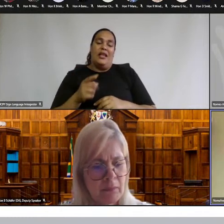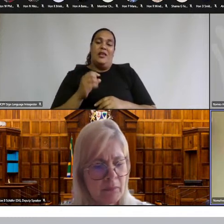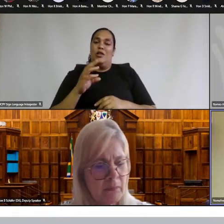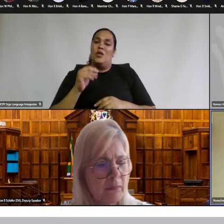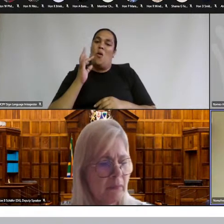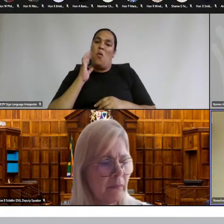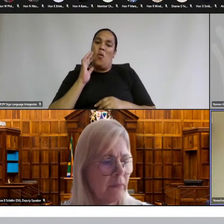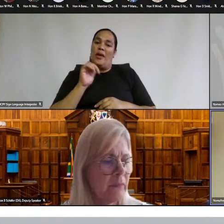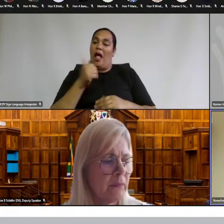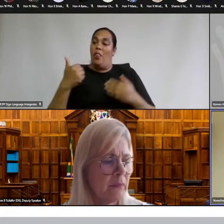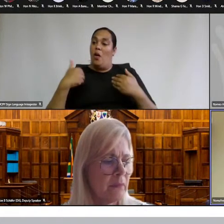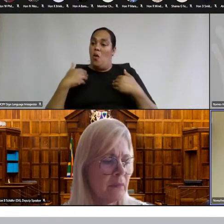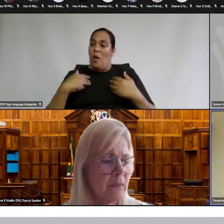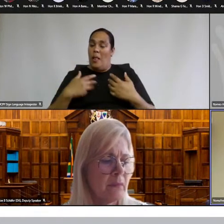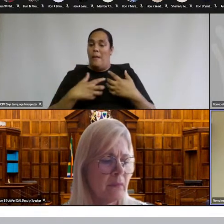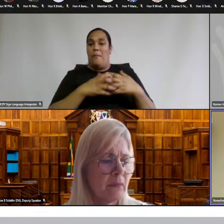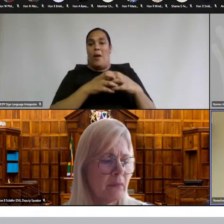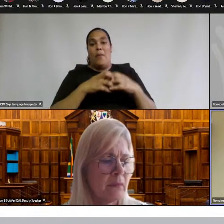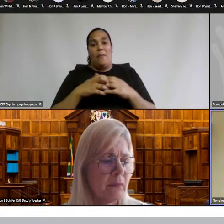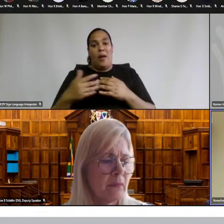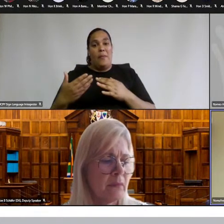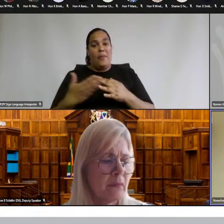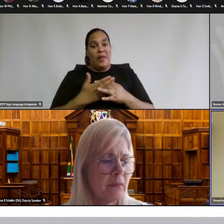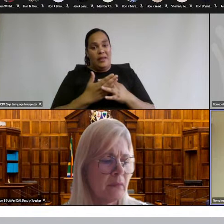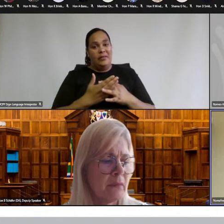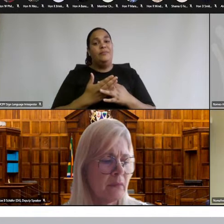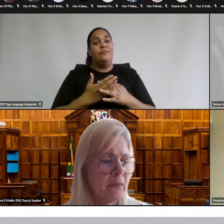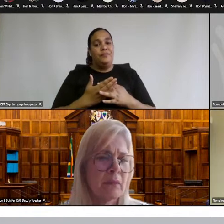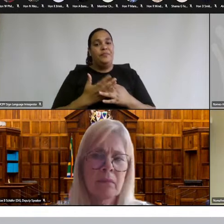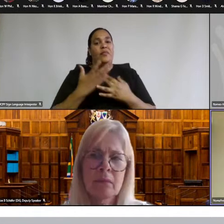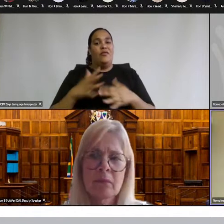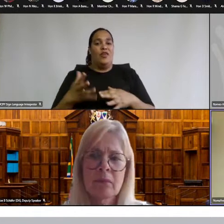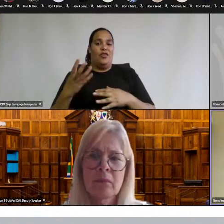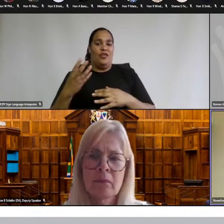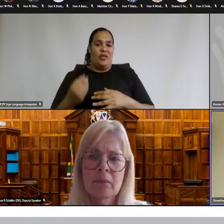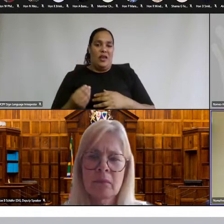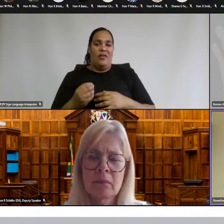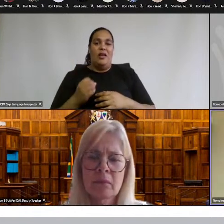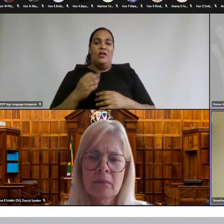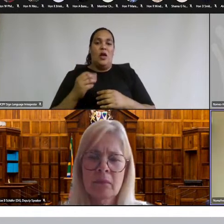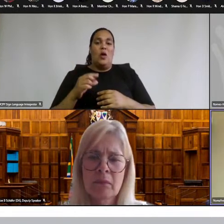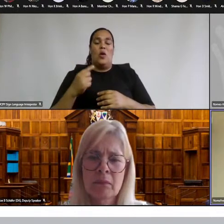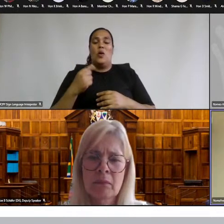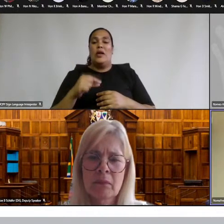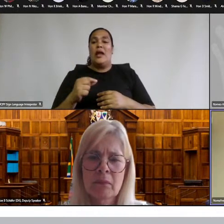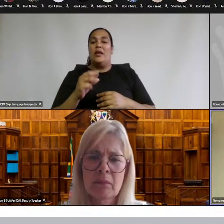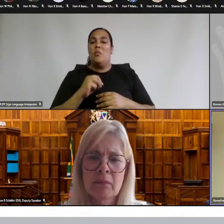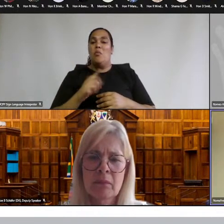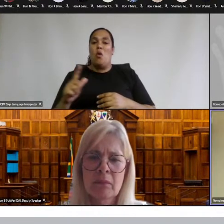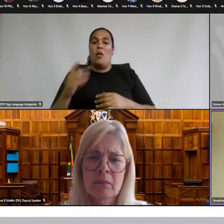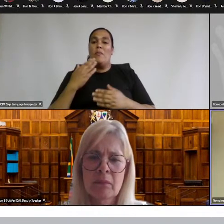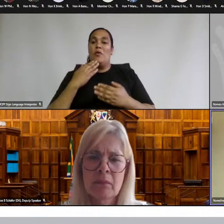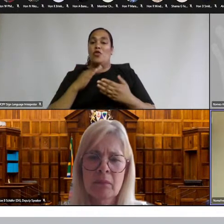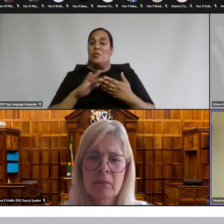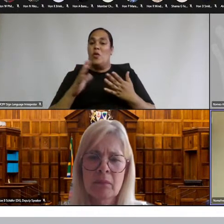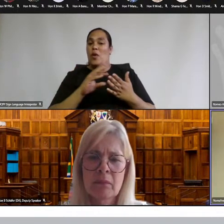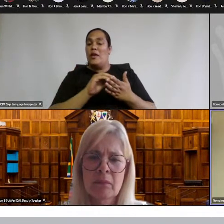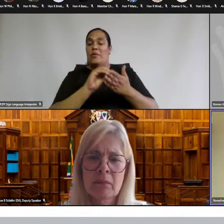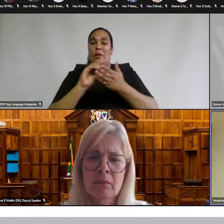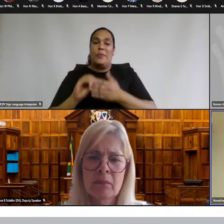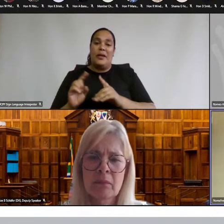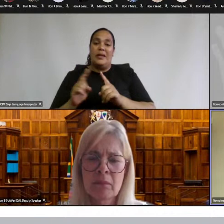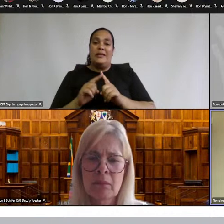the other halls come in, already we've done that. Westgate Mall and Mitchell's Plain, where we brought even